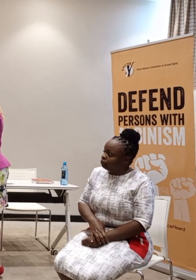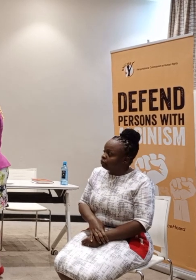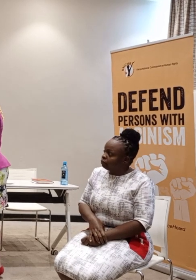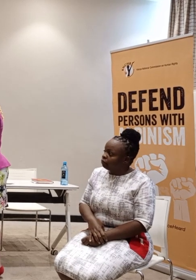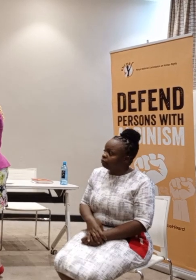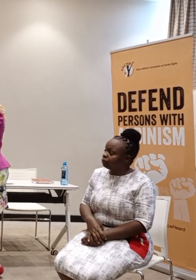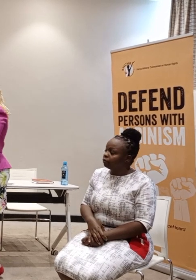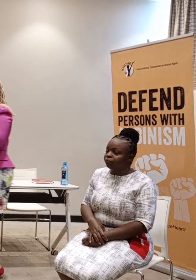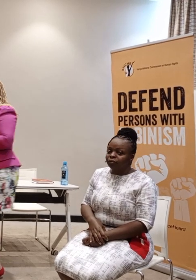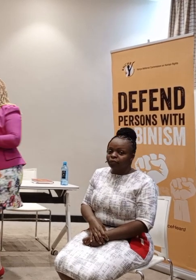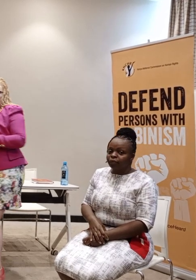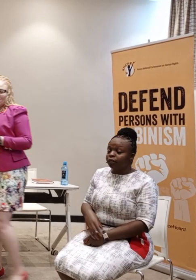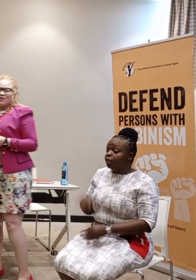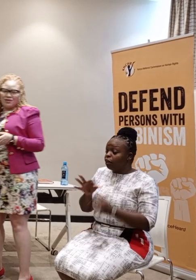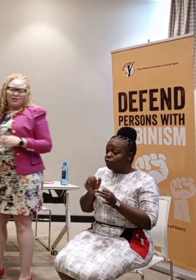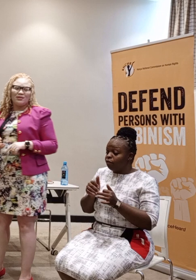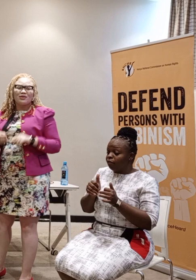anapita na pesa.